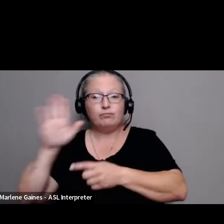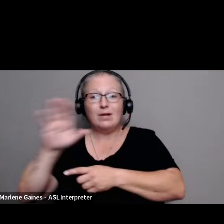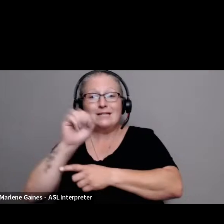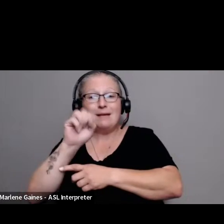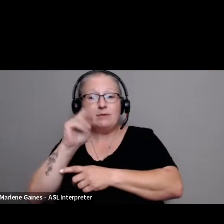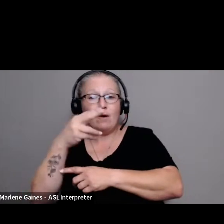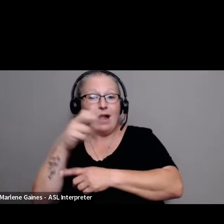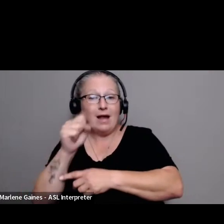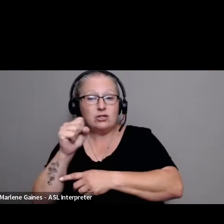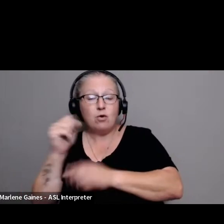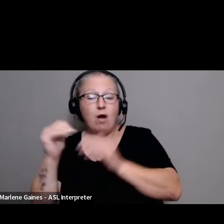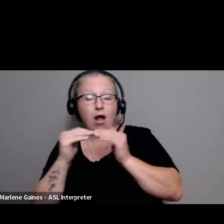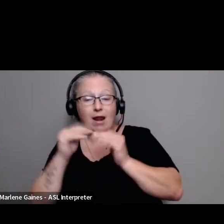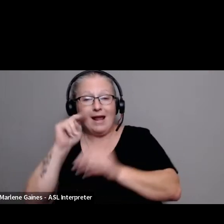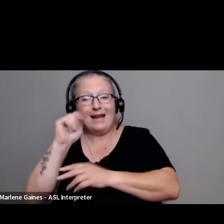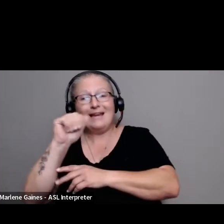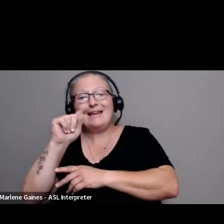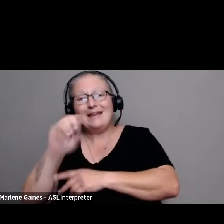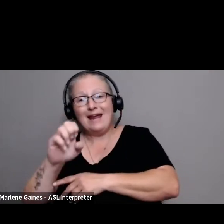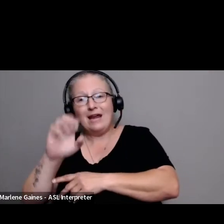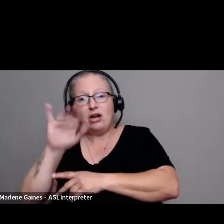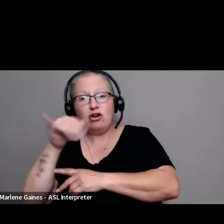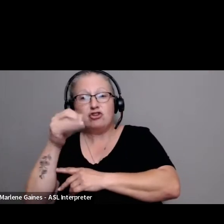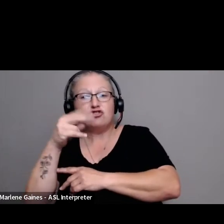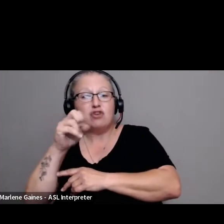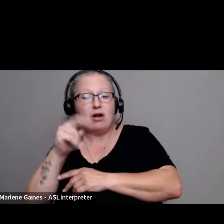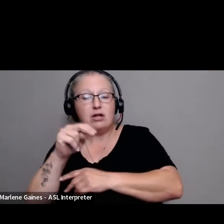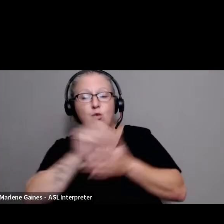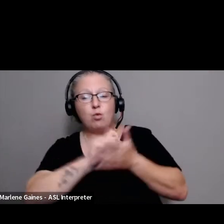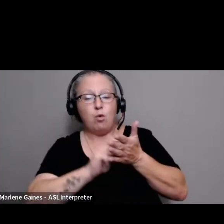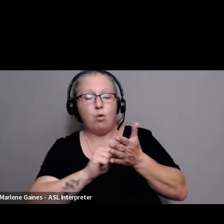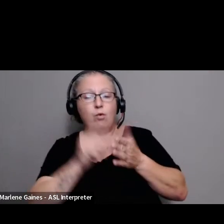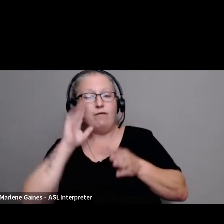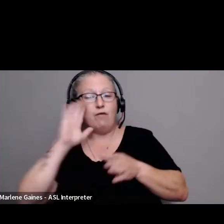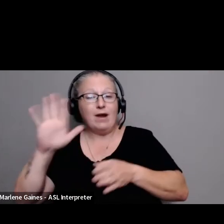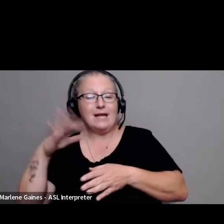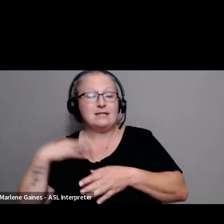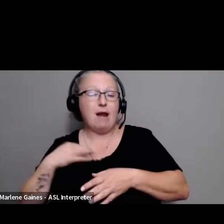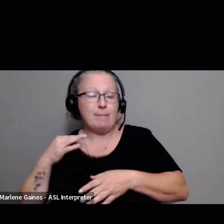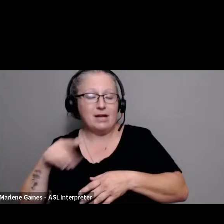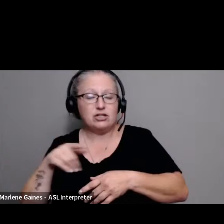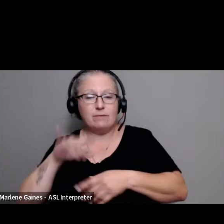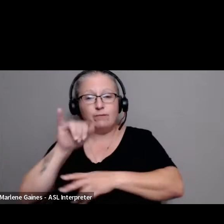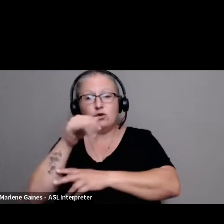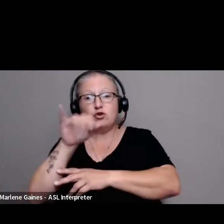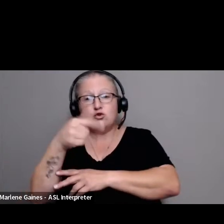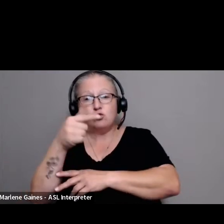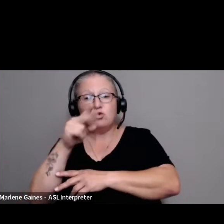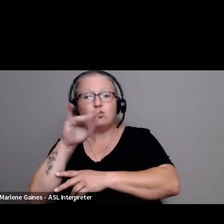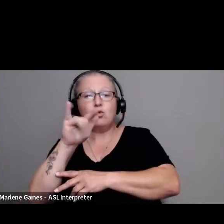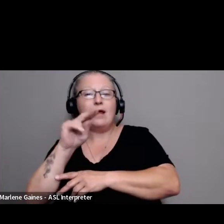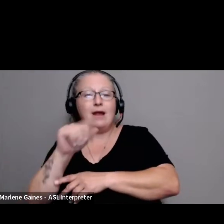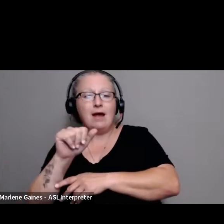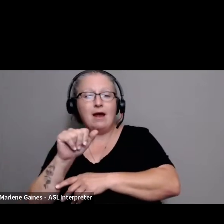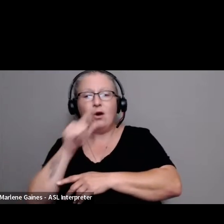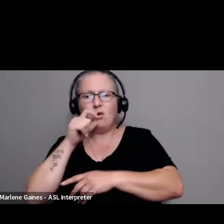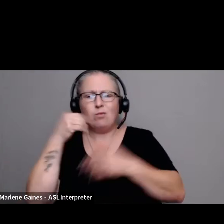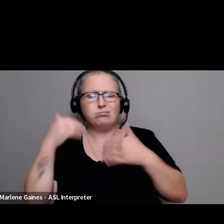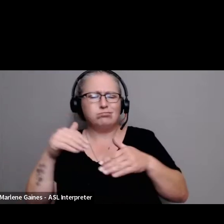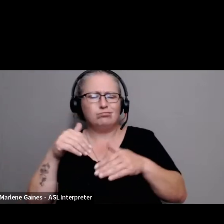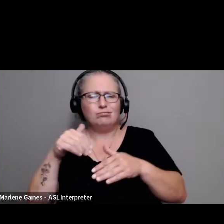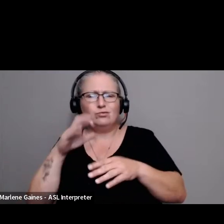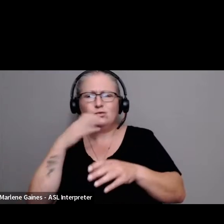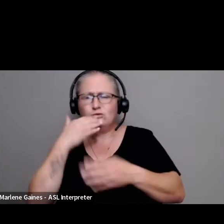Mateo High School colleague, Nate Johnson, wrote this in his nomination. Juliana is one of the most efficient and